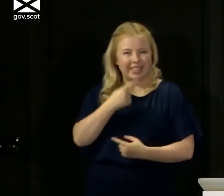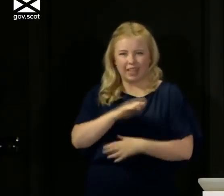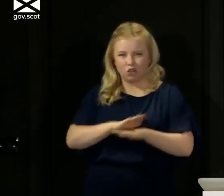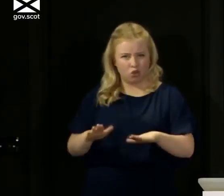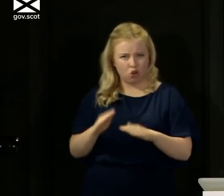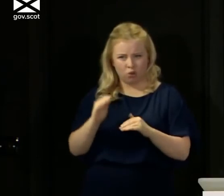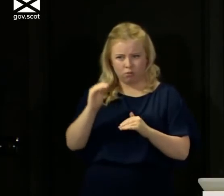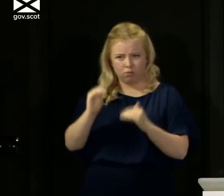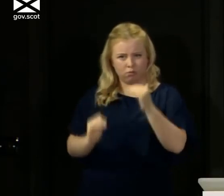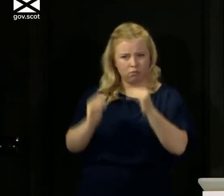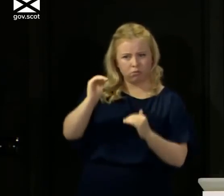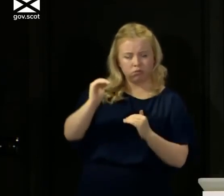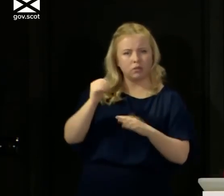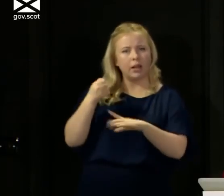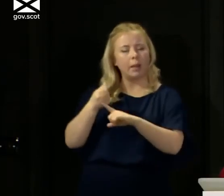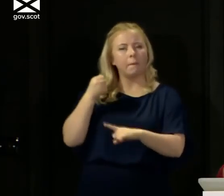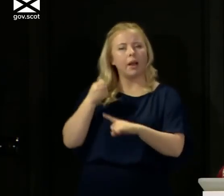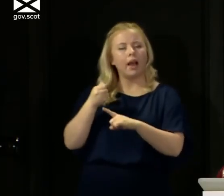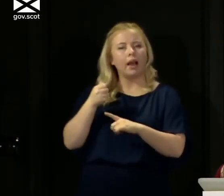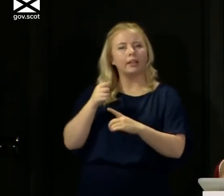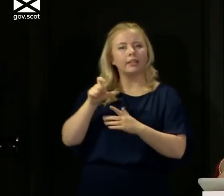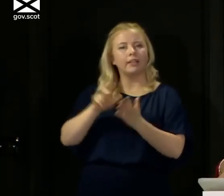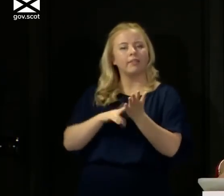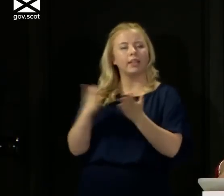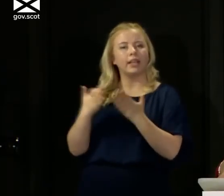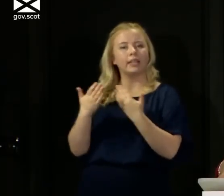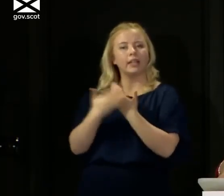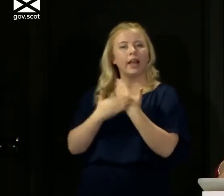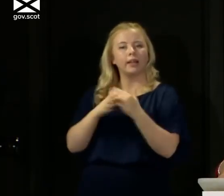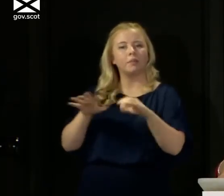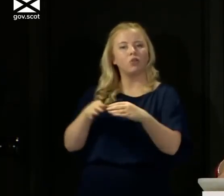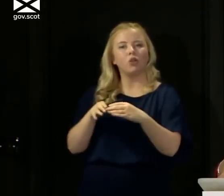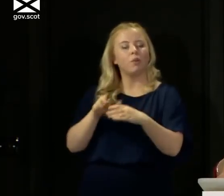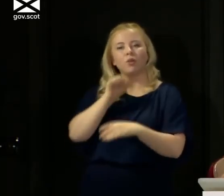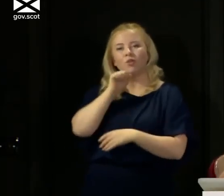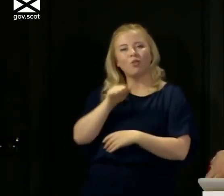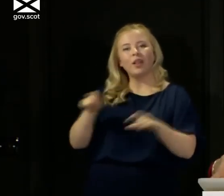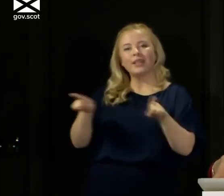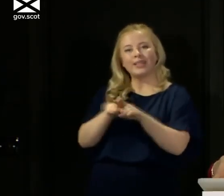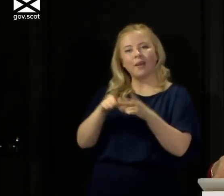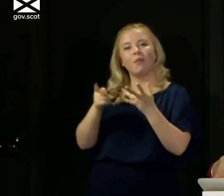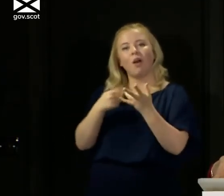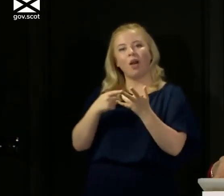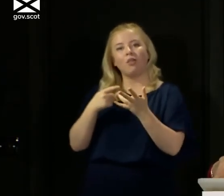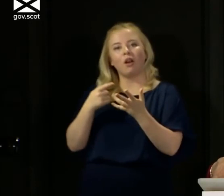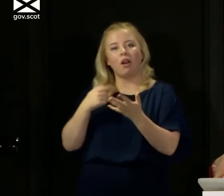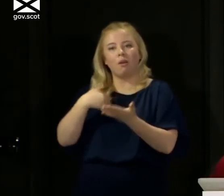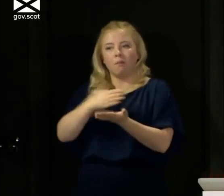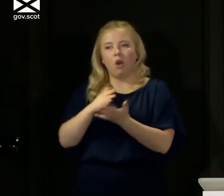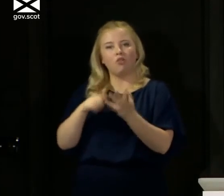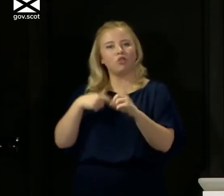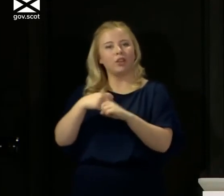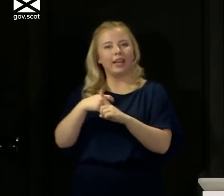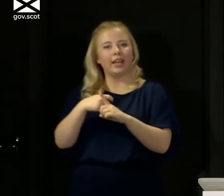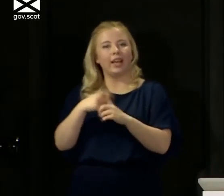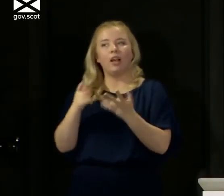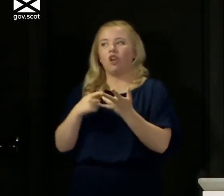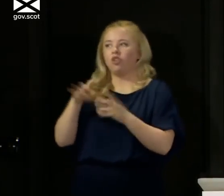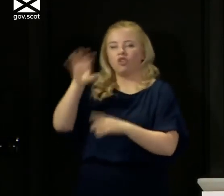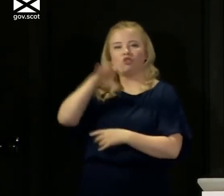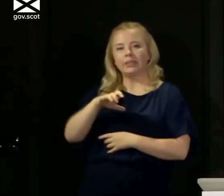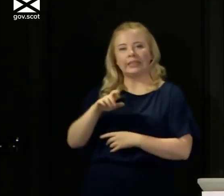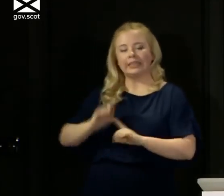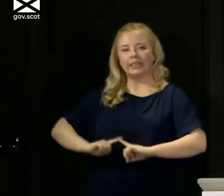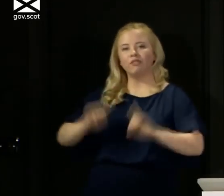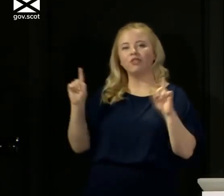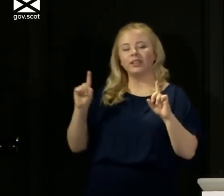a disproportionate impact, that is not in keeping with findings from other parts of the UK and indeed from some other countries. So it's important that we do